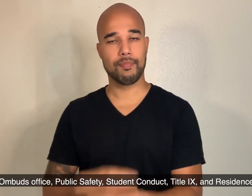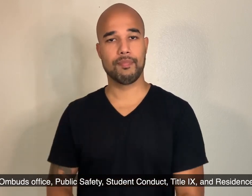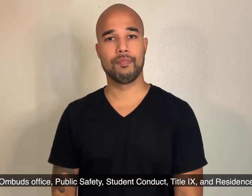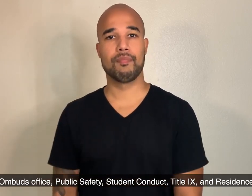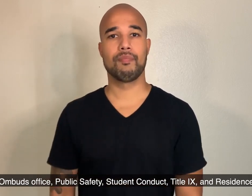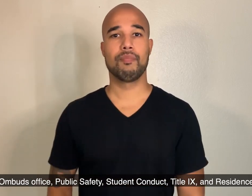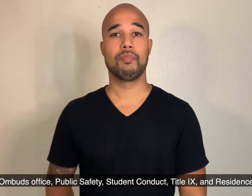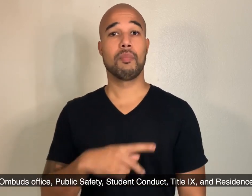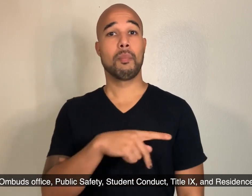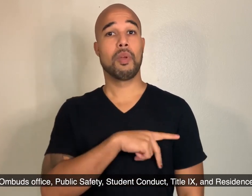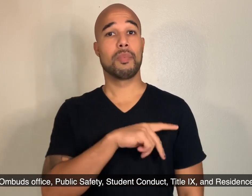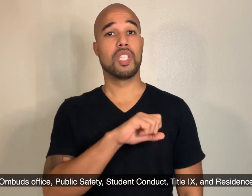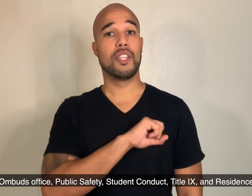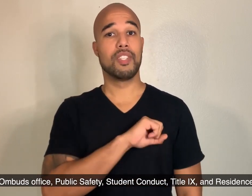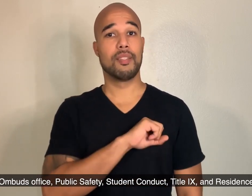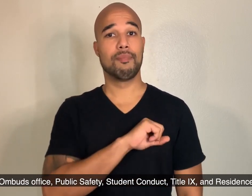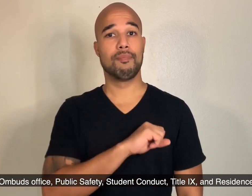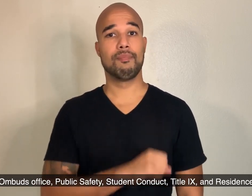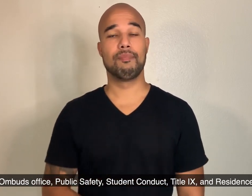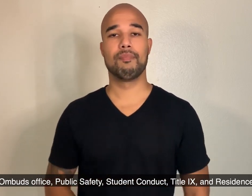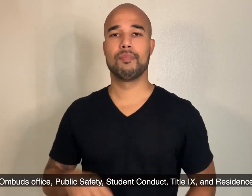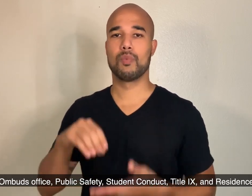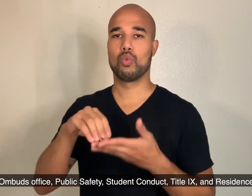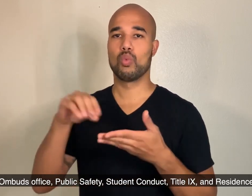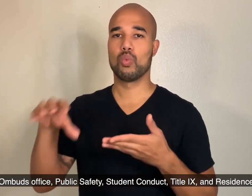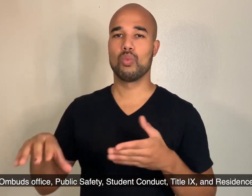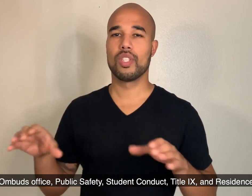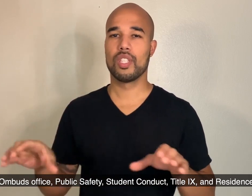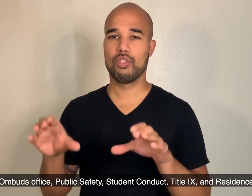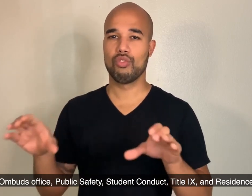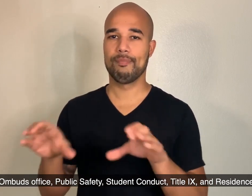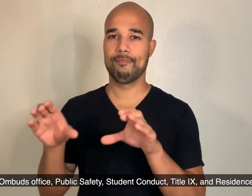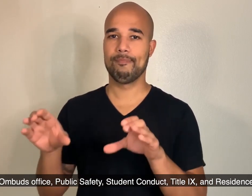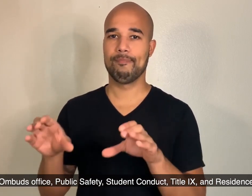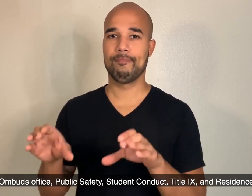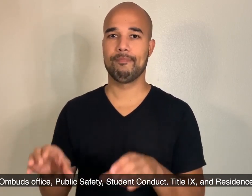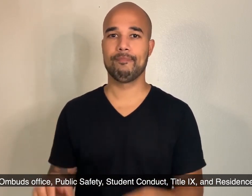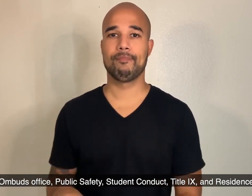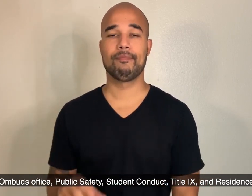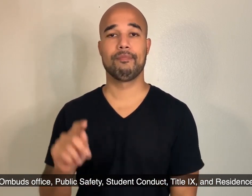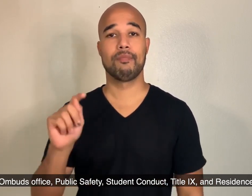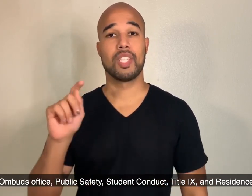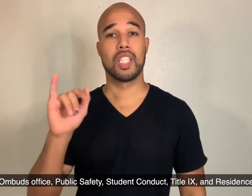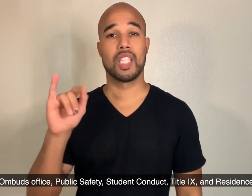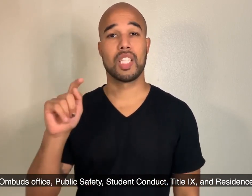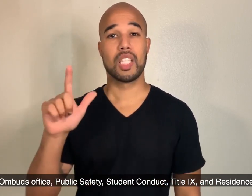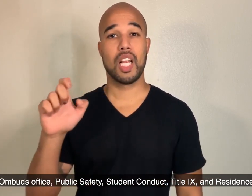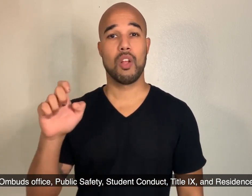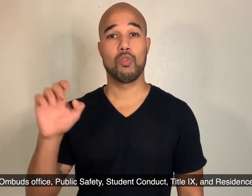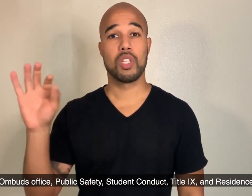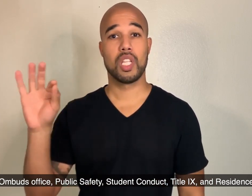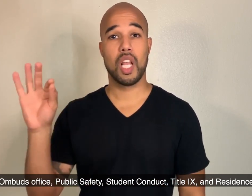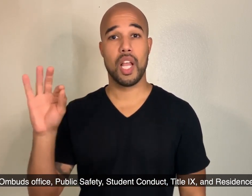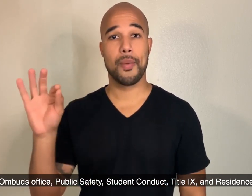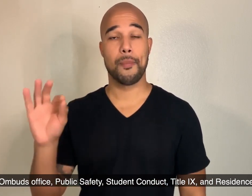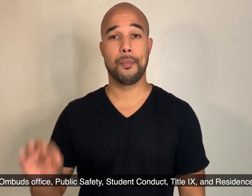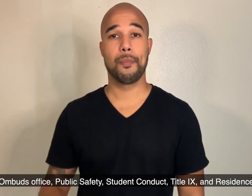Public Safety, Student Conduct, Title IX, and Residence